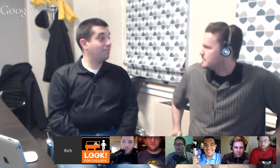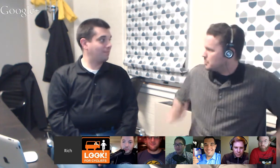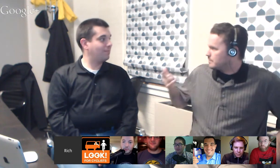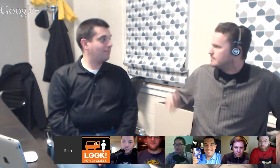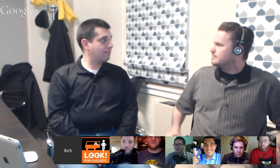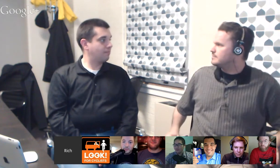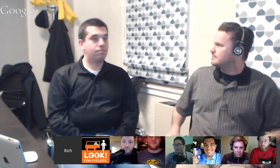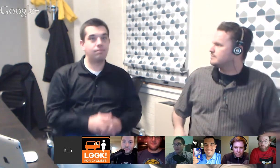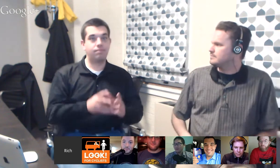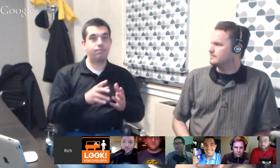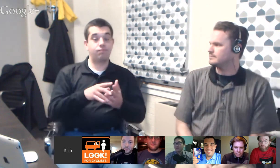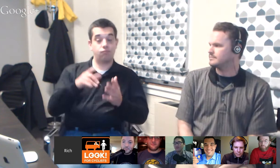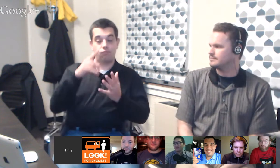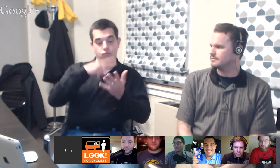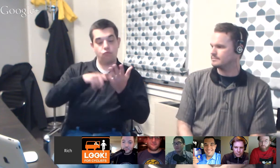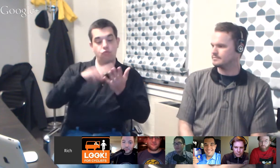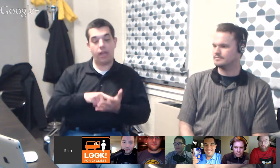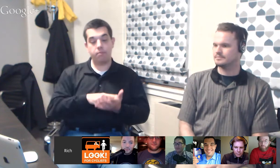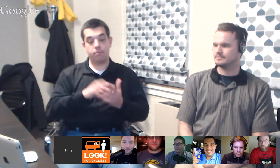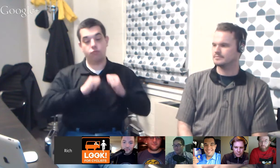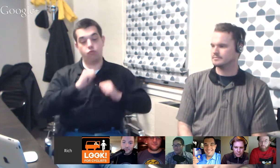Switching to show notes.